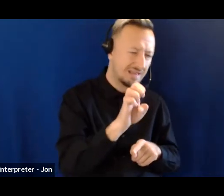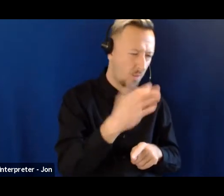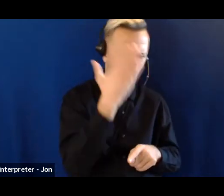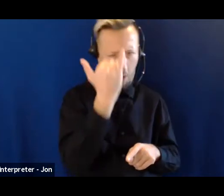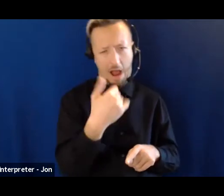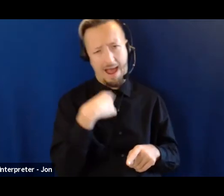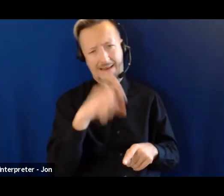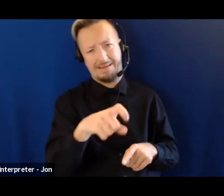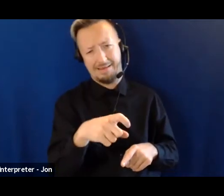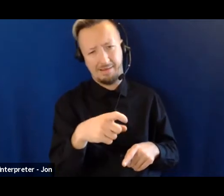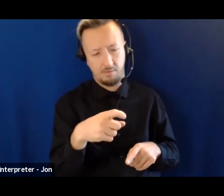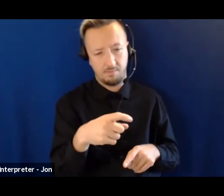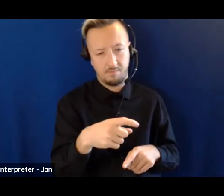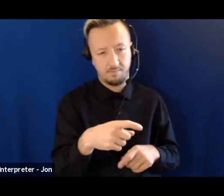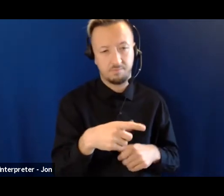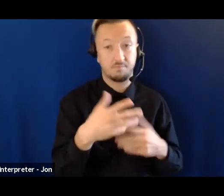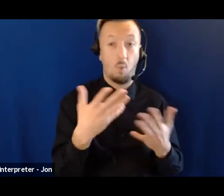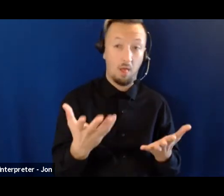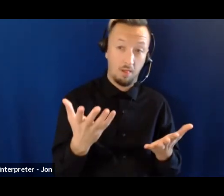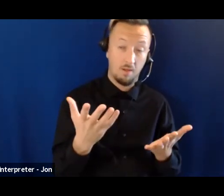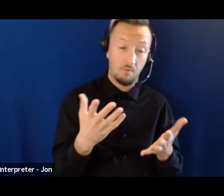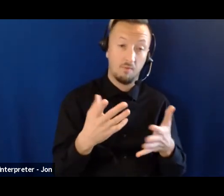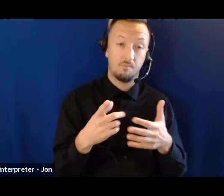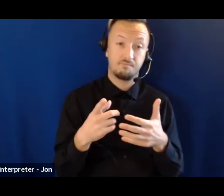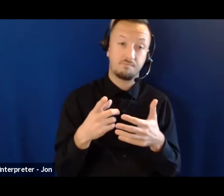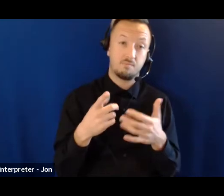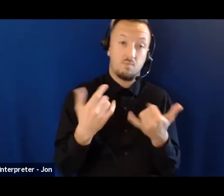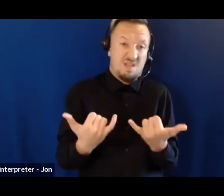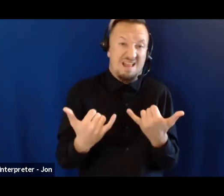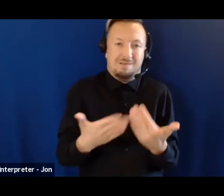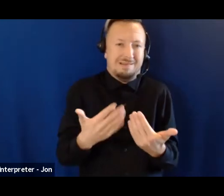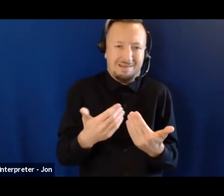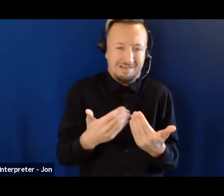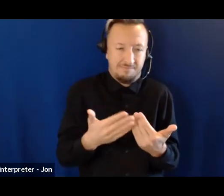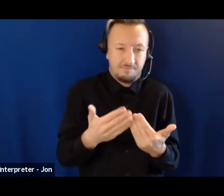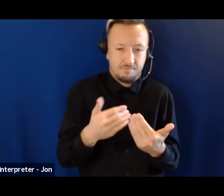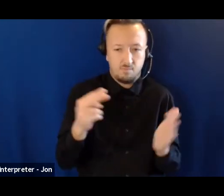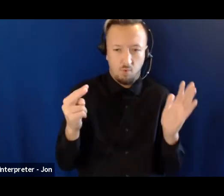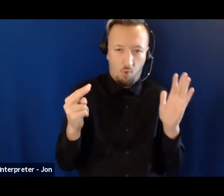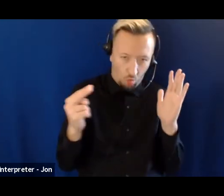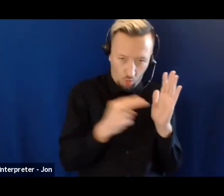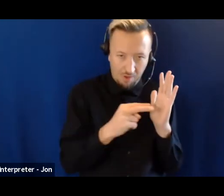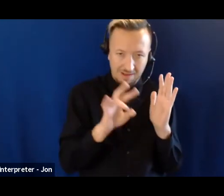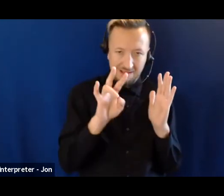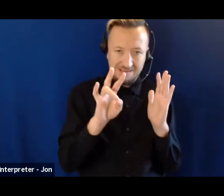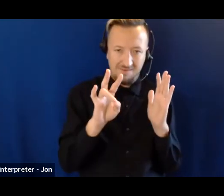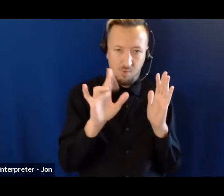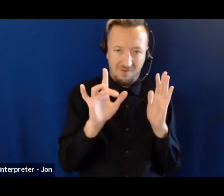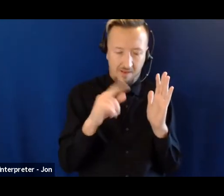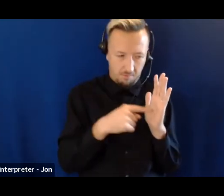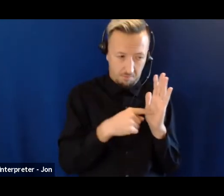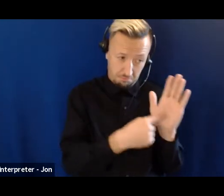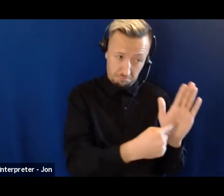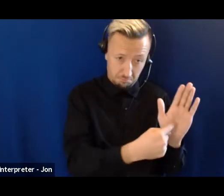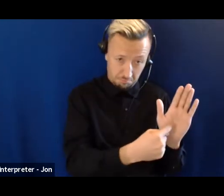need it? Well, first of all, it's so easy now to go to Section 725 and say, look at that,